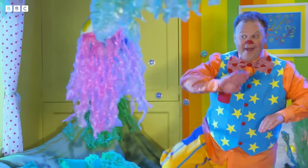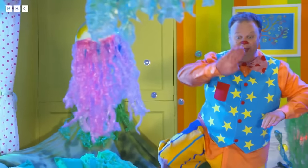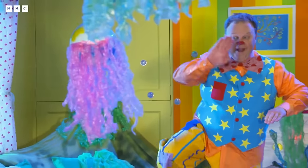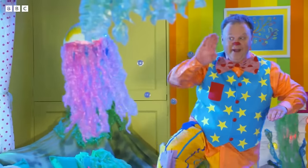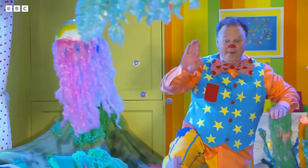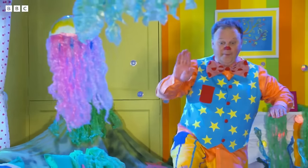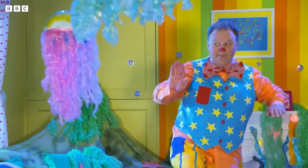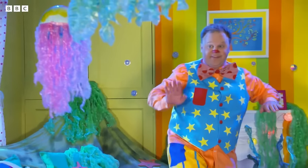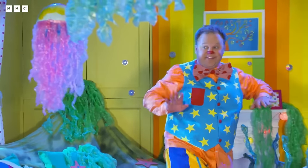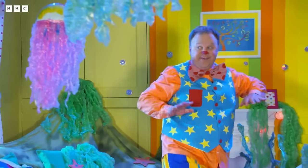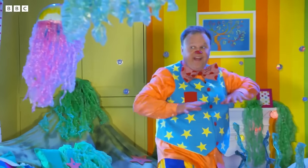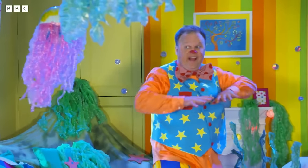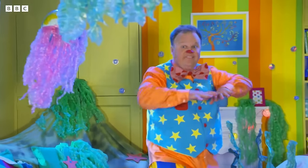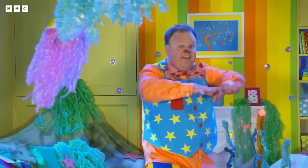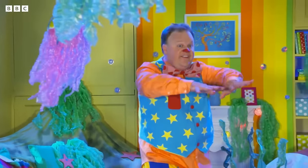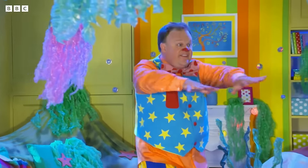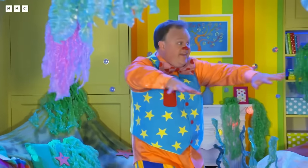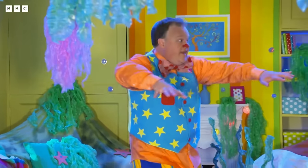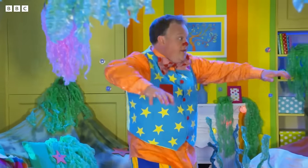Oh, hello, Mr. Jellyfish.